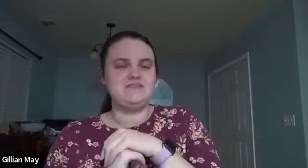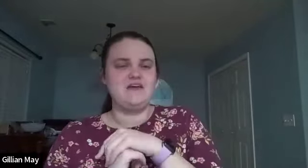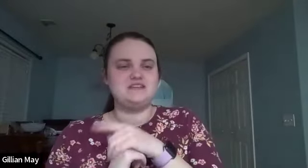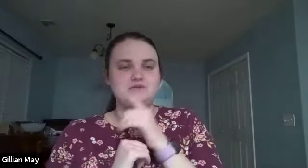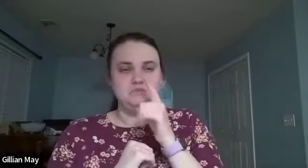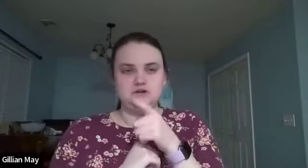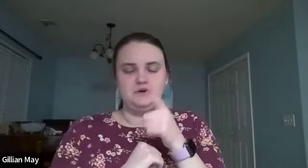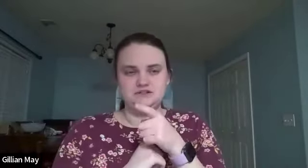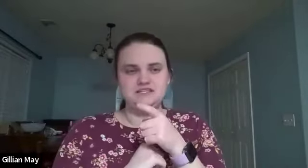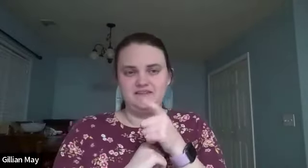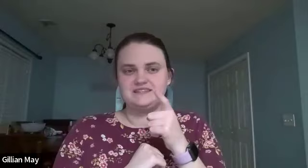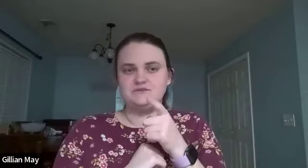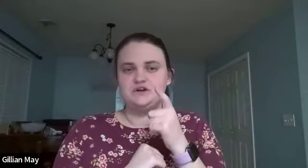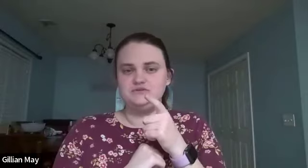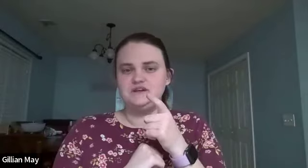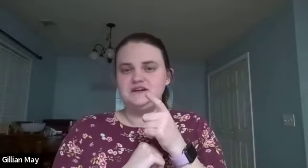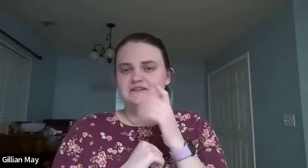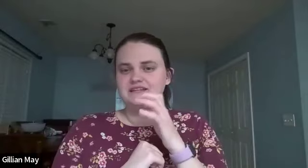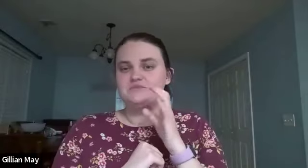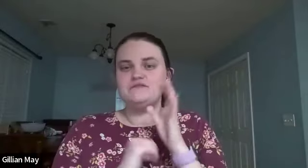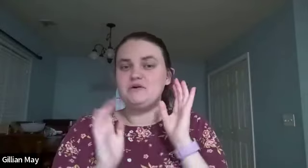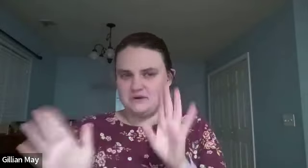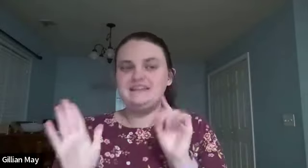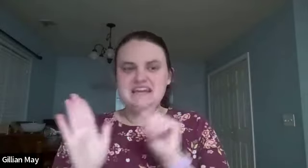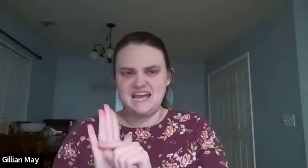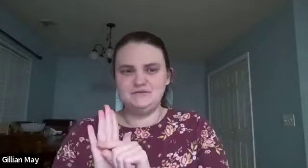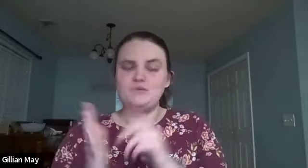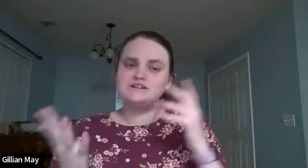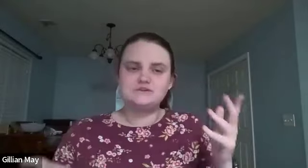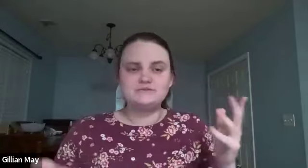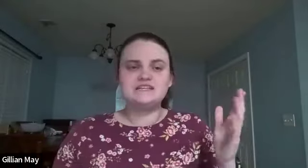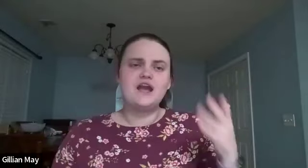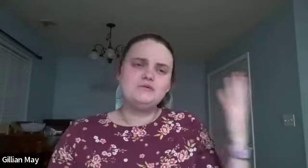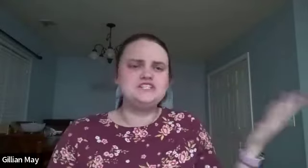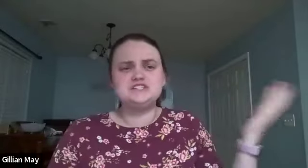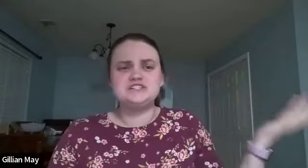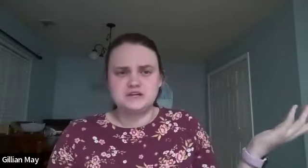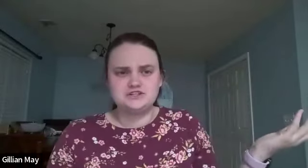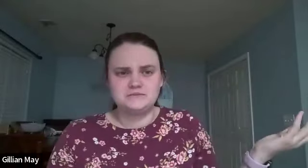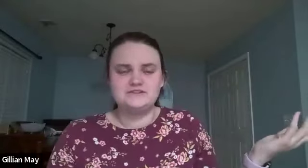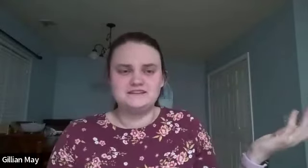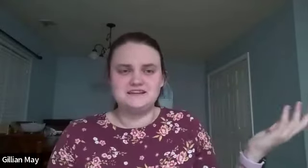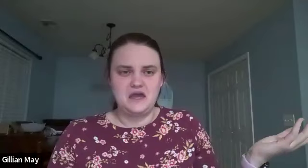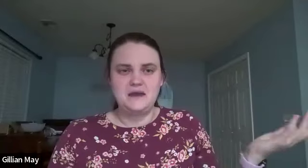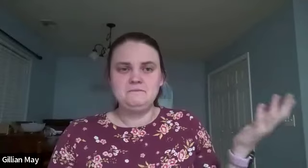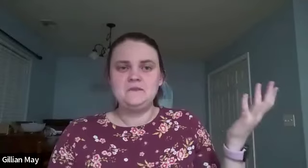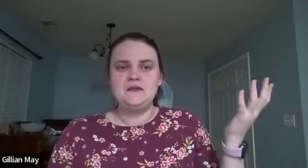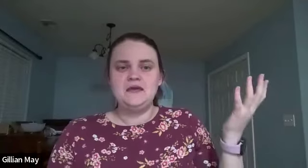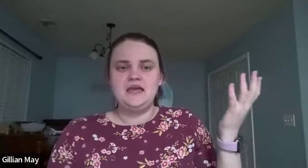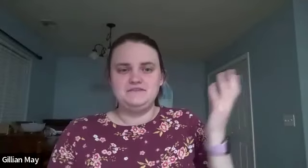that that's a weird person, like that's someone that's more of like a really negative way. Whereas we're saying, oh, well, she's just a stranger to me, or things like that. If you